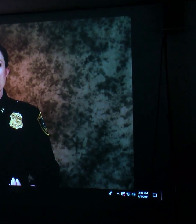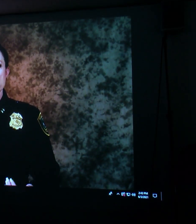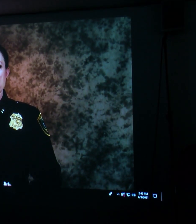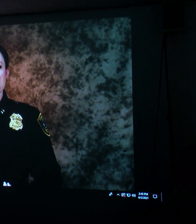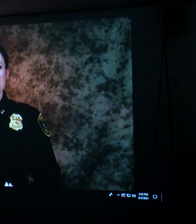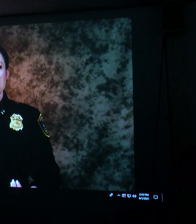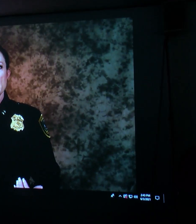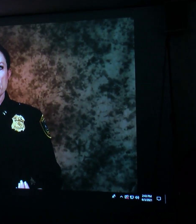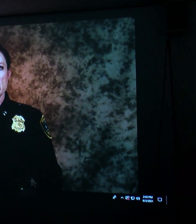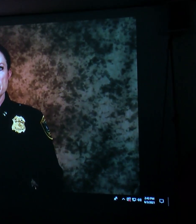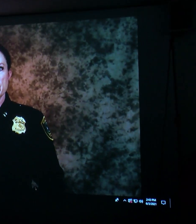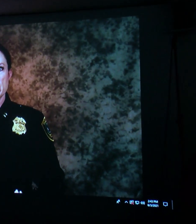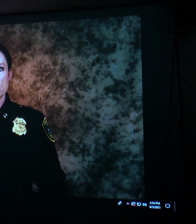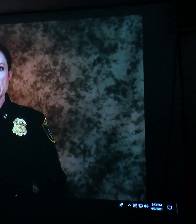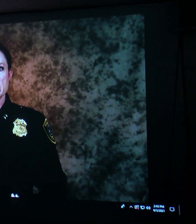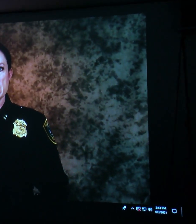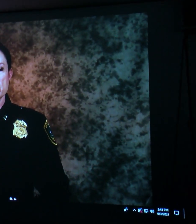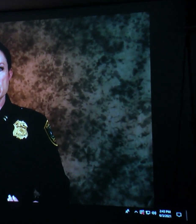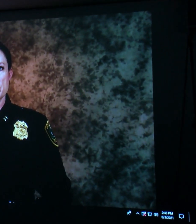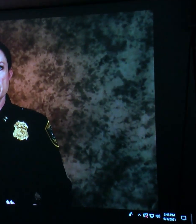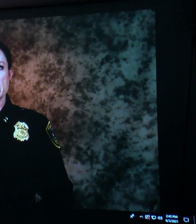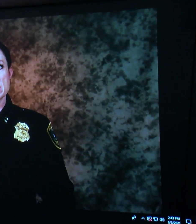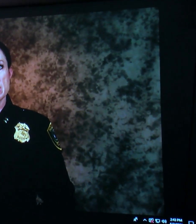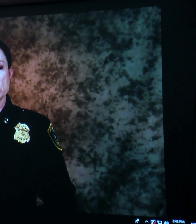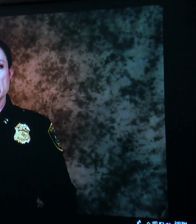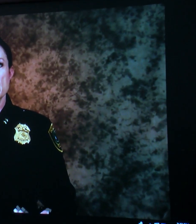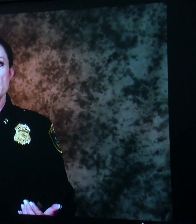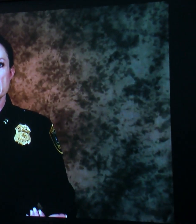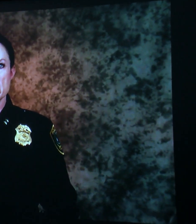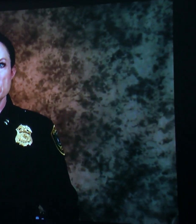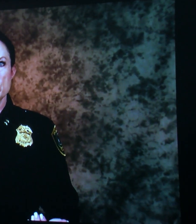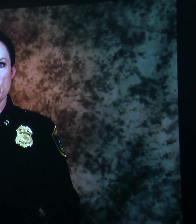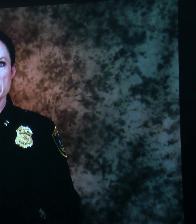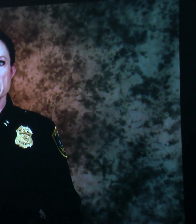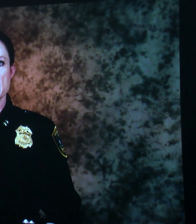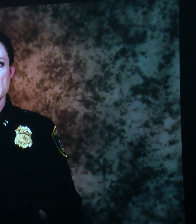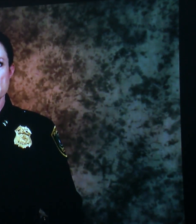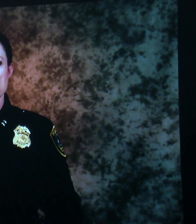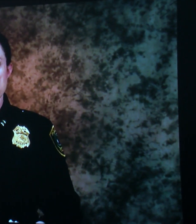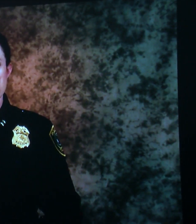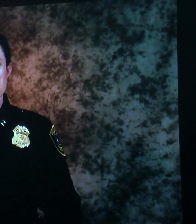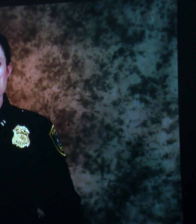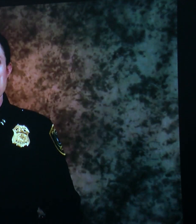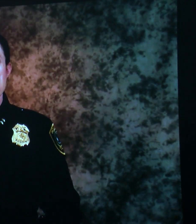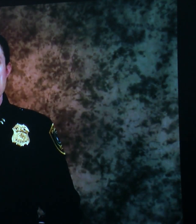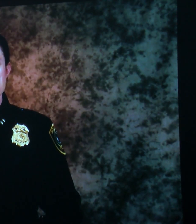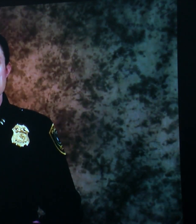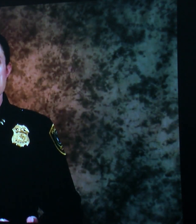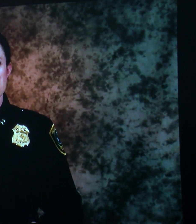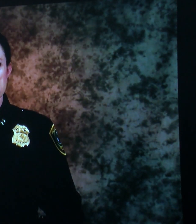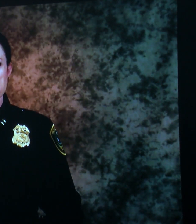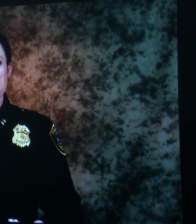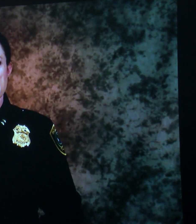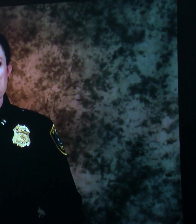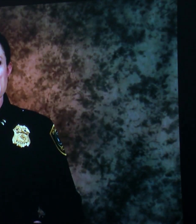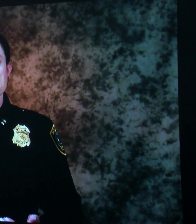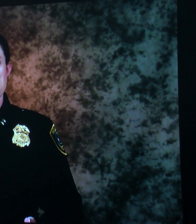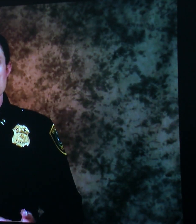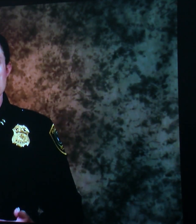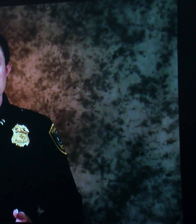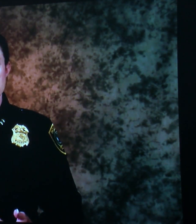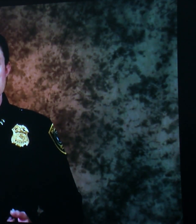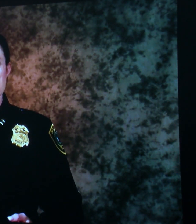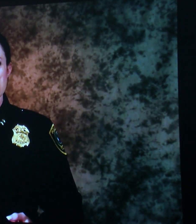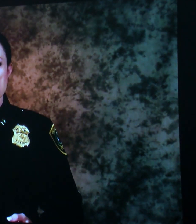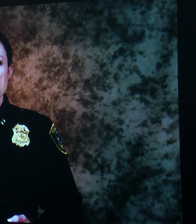is important to note, we are in the very early stages of the investigation, and we continue to process additional evidence as it is collected, analyzed,